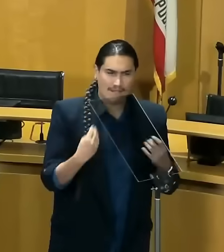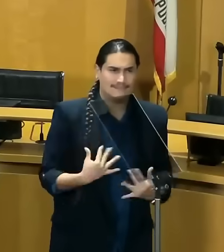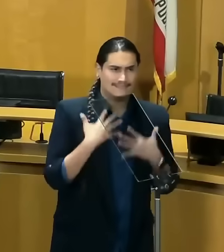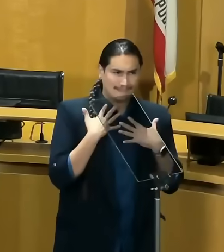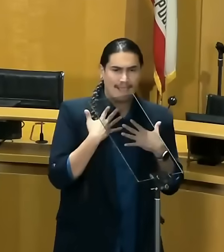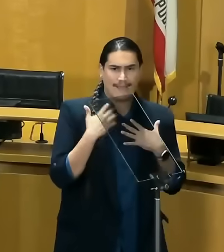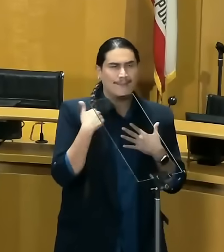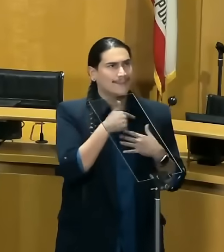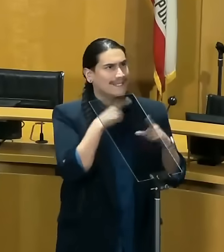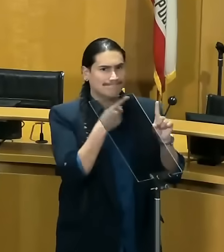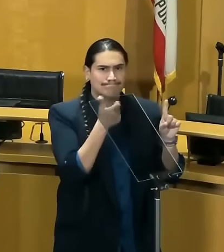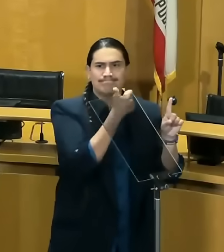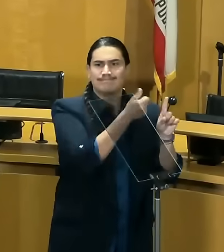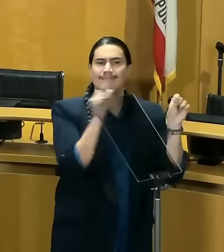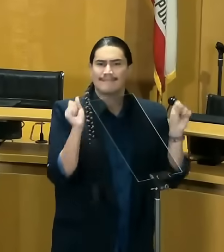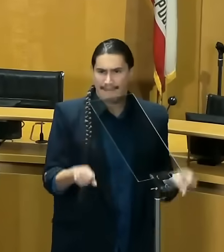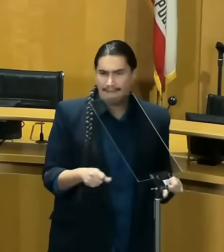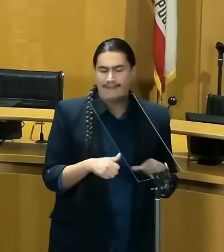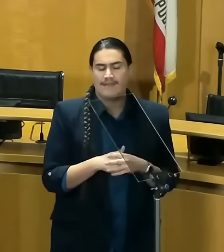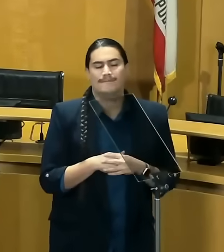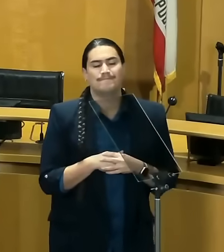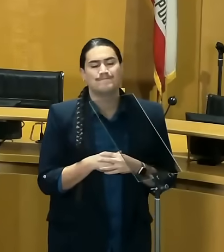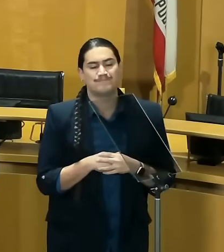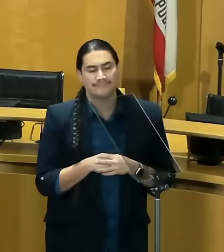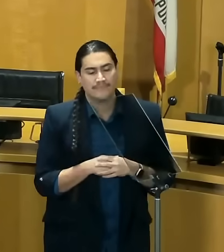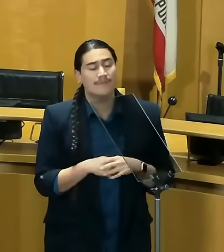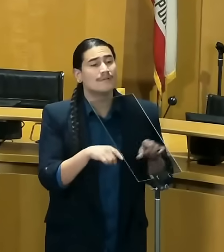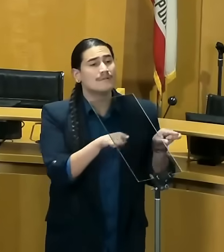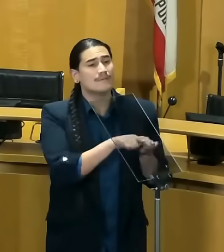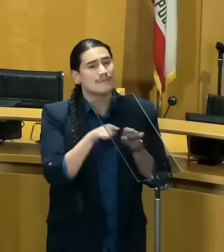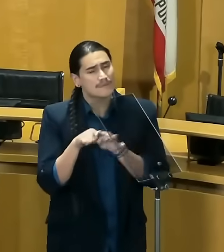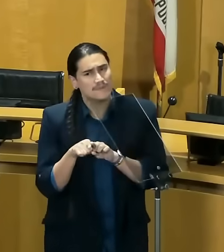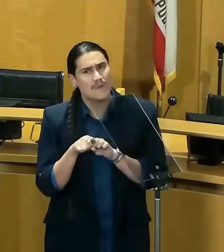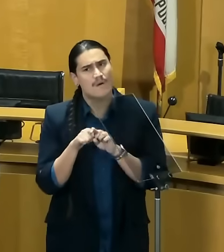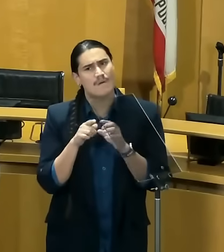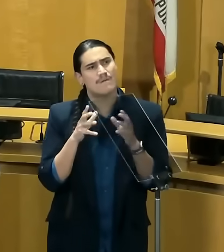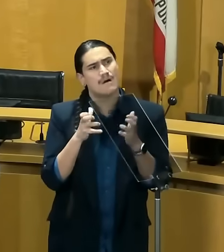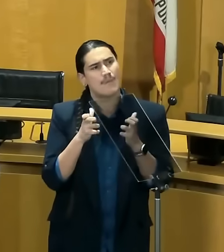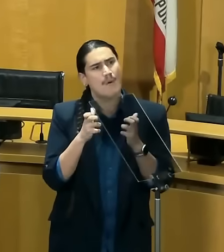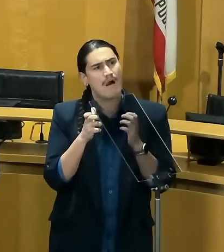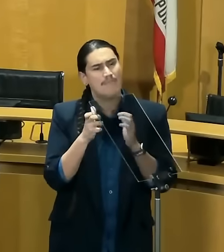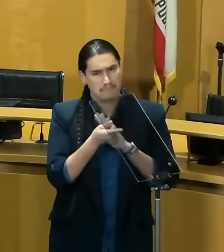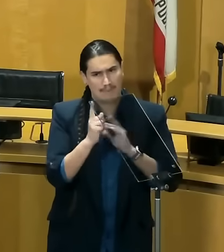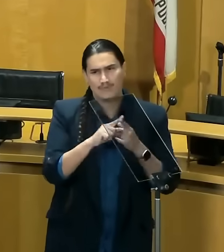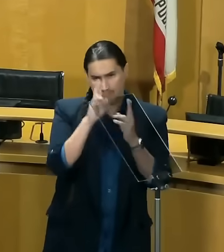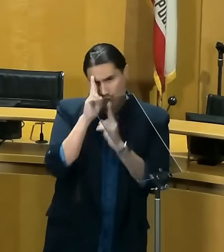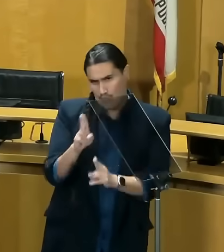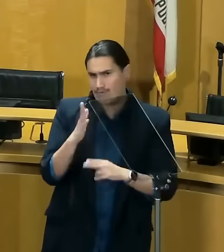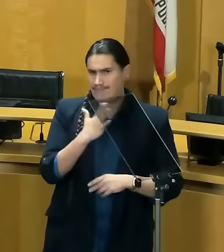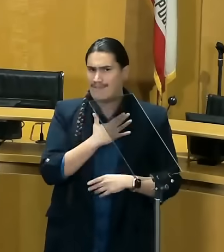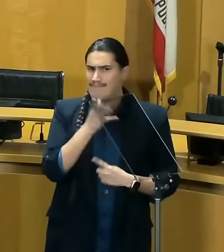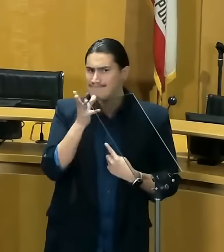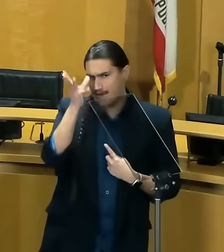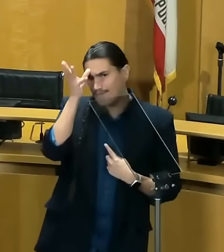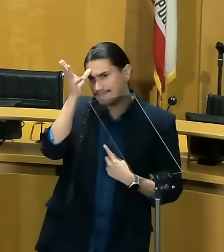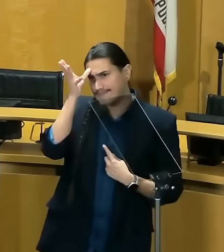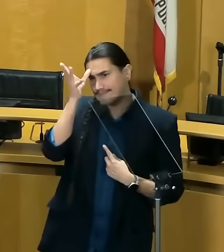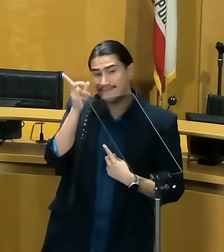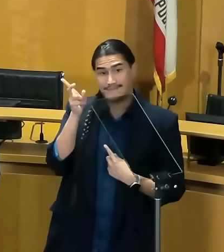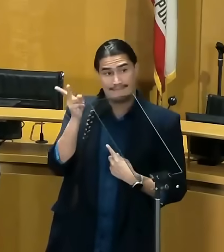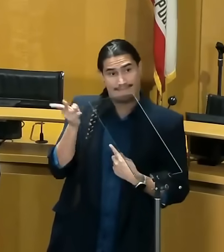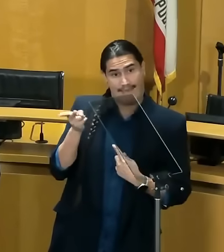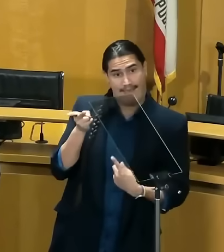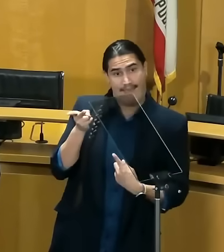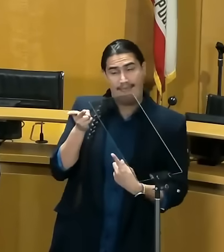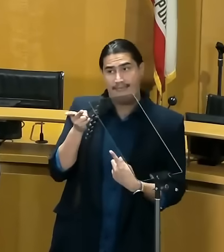to accomplish. I also want to pay homage to my dear parents